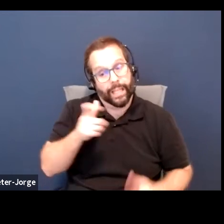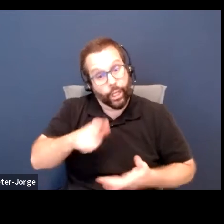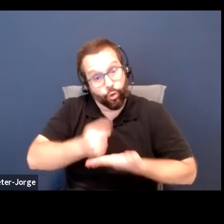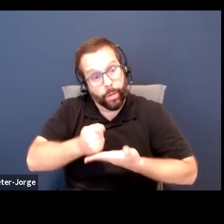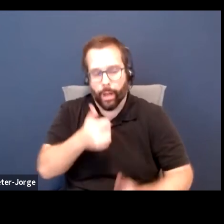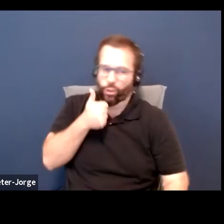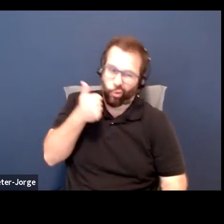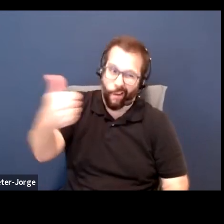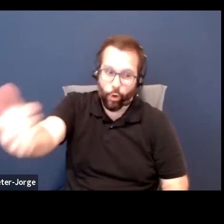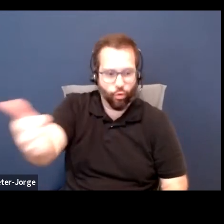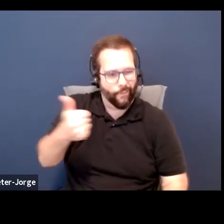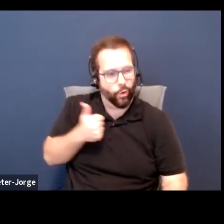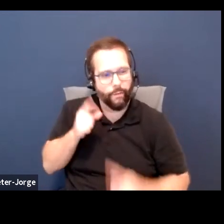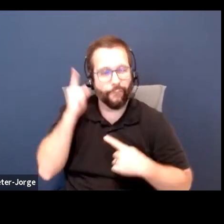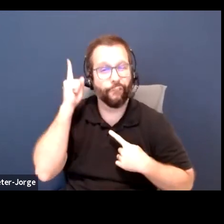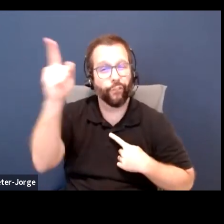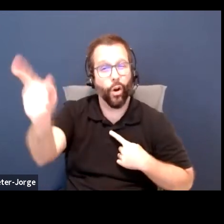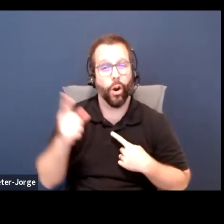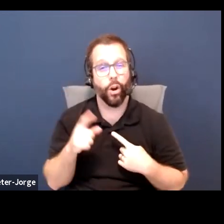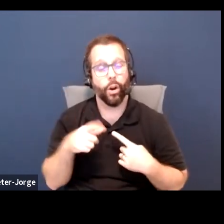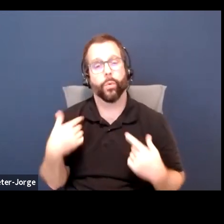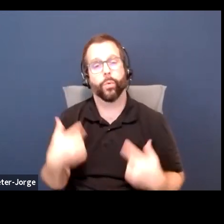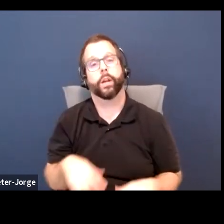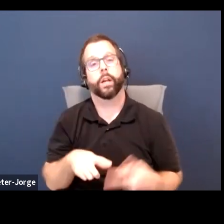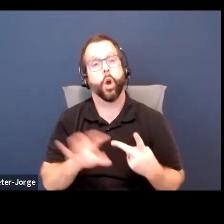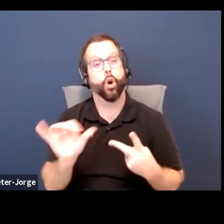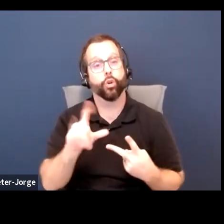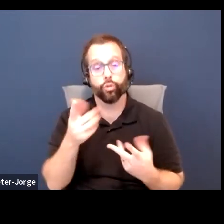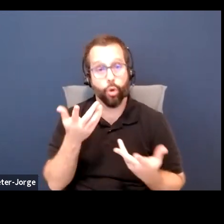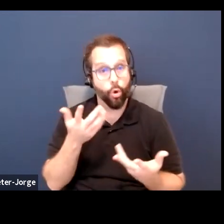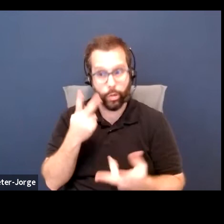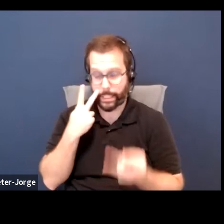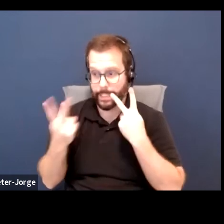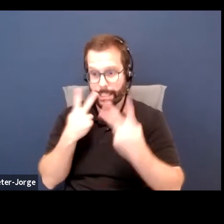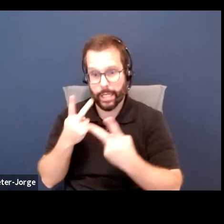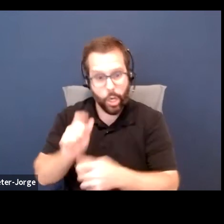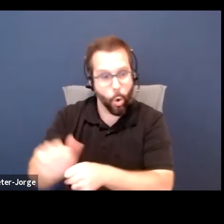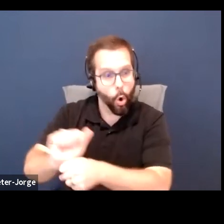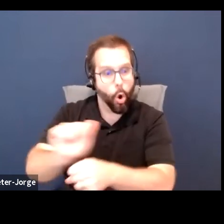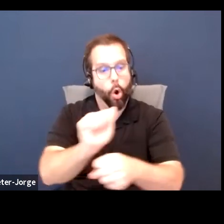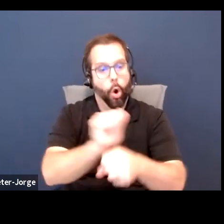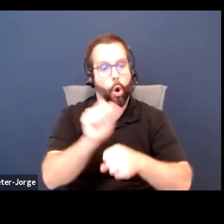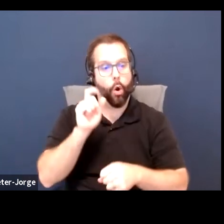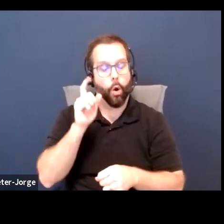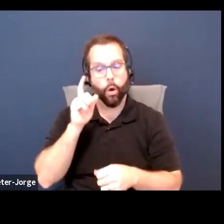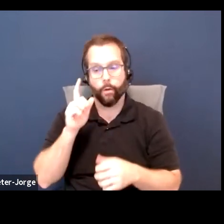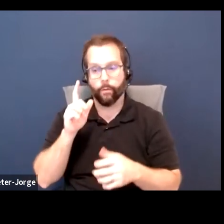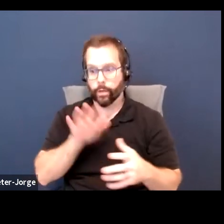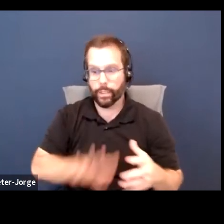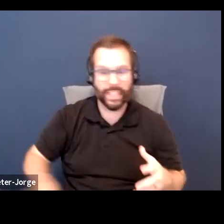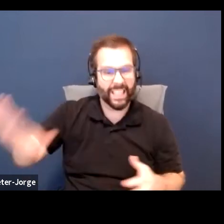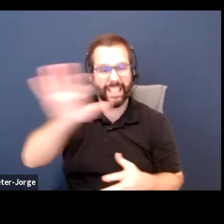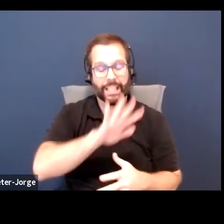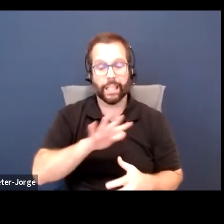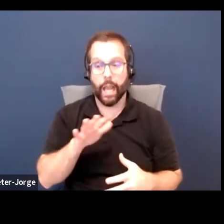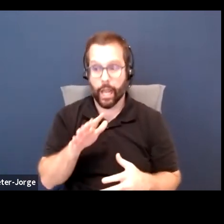And again, witnessing the work of the CILs across this nation and the rural parts of our country has been